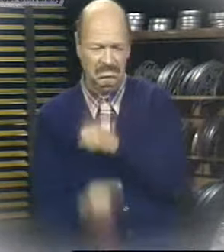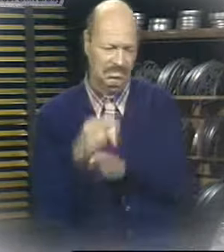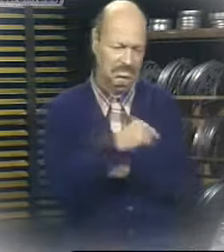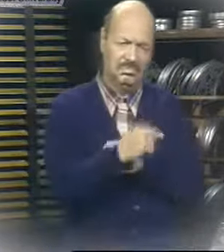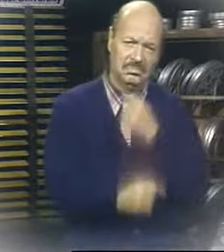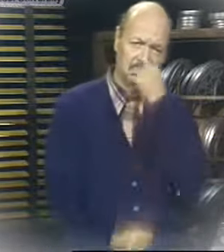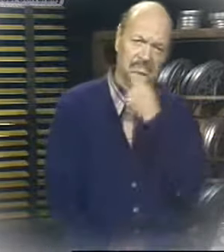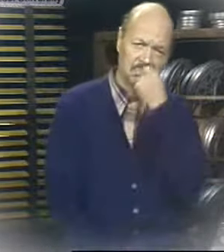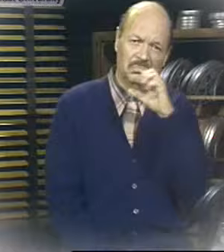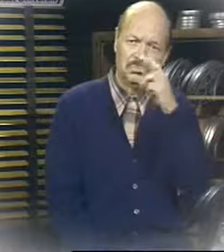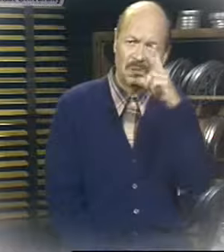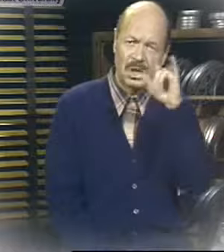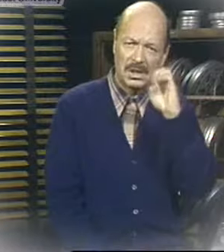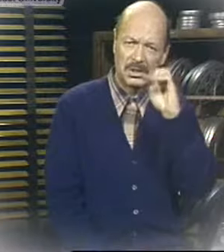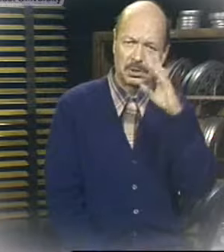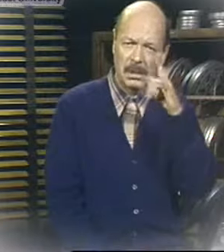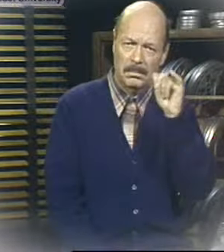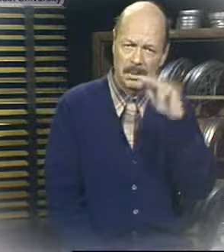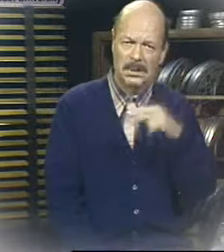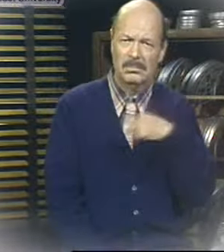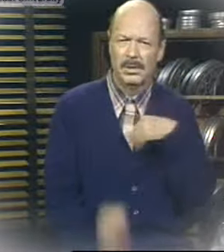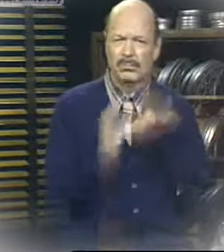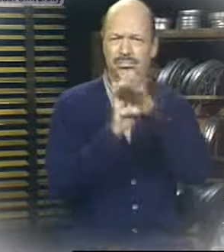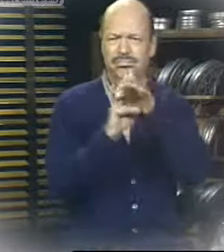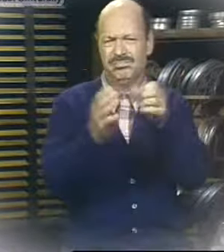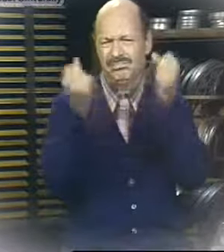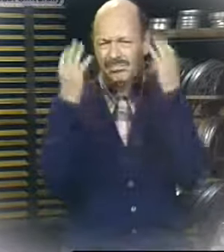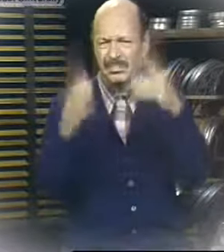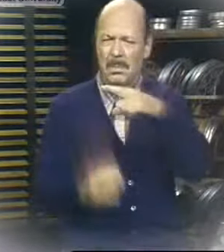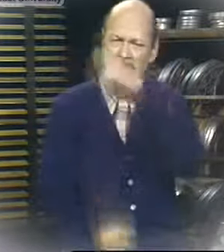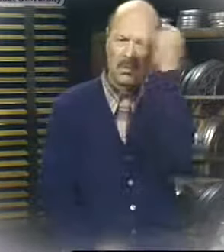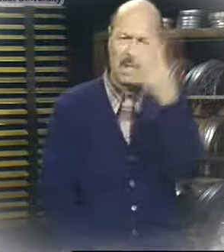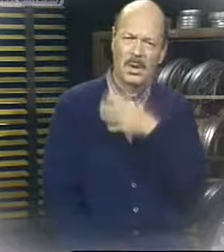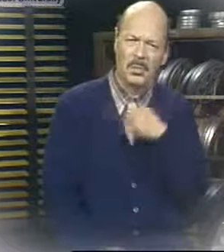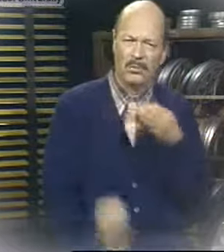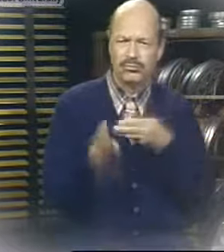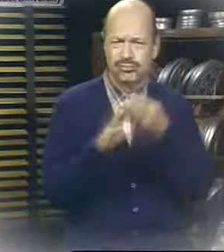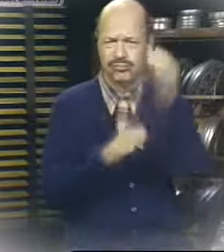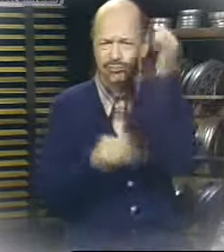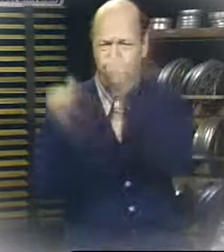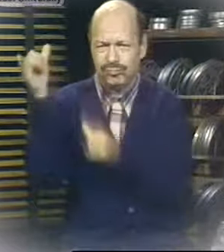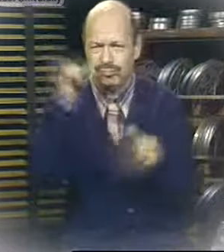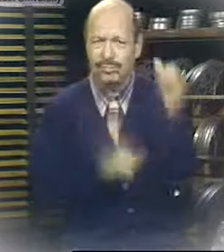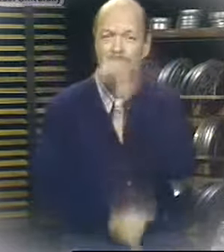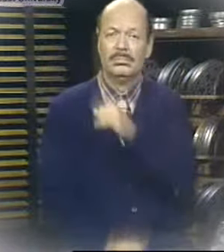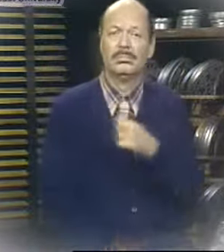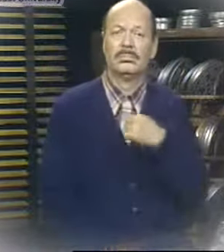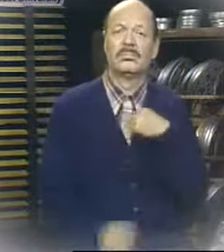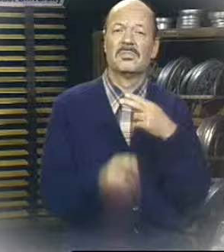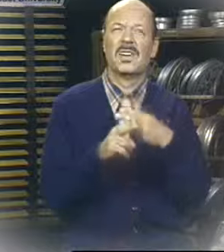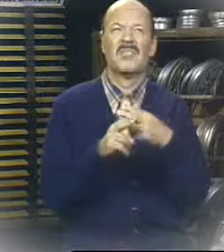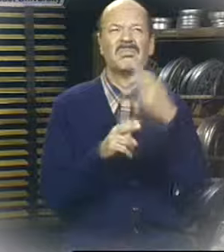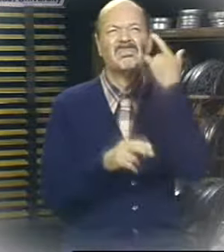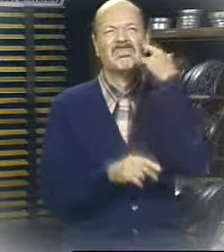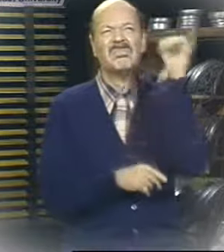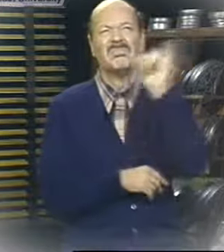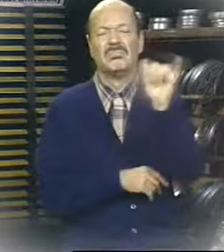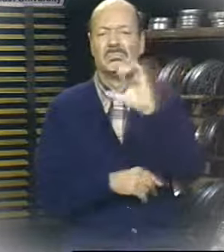and Charlie Chaplin, and starred in 24 two real black and white comedies. You old-timers may remember